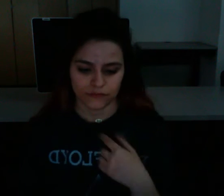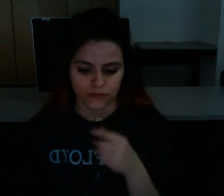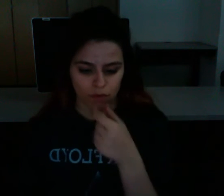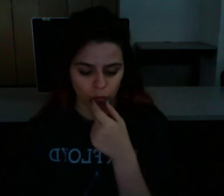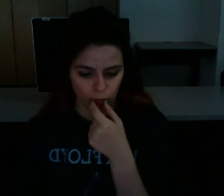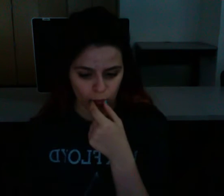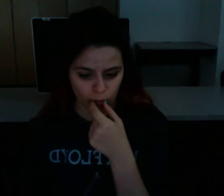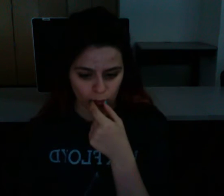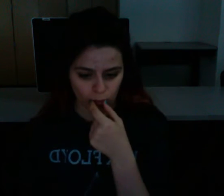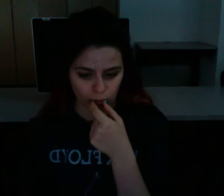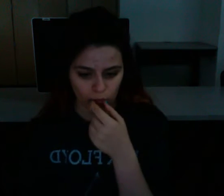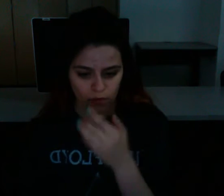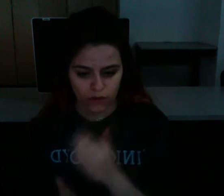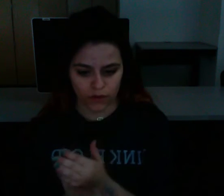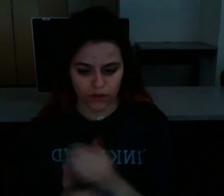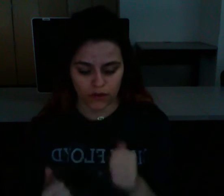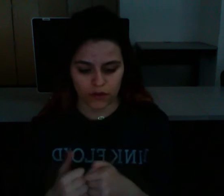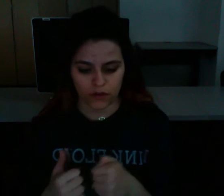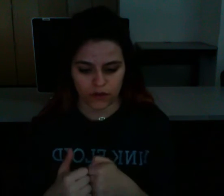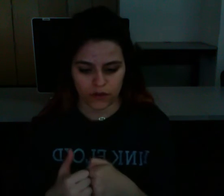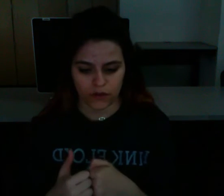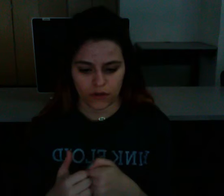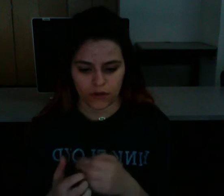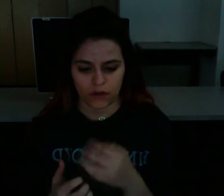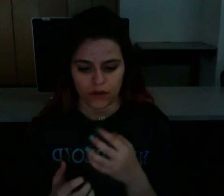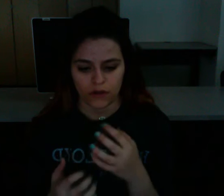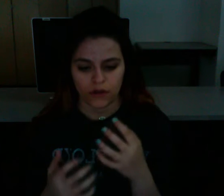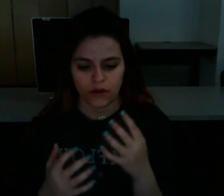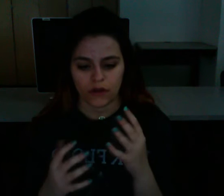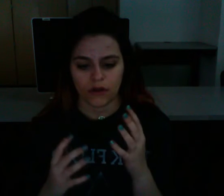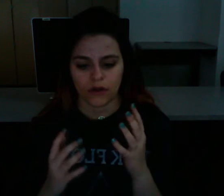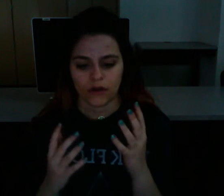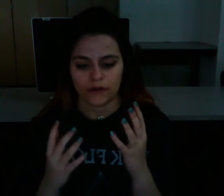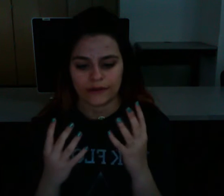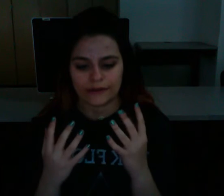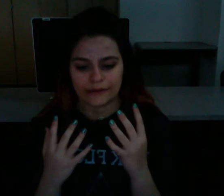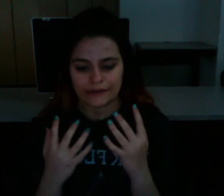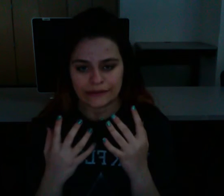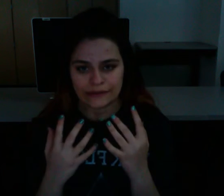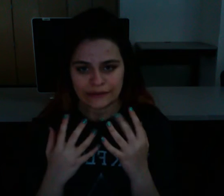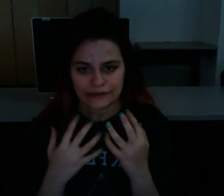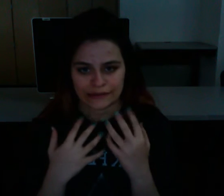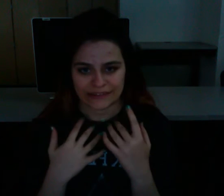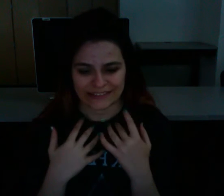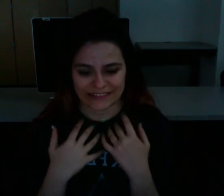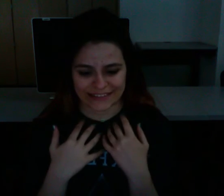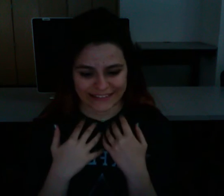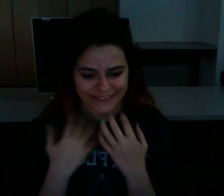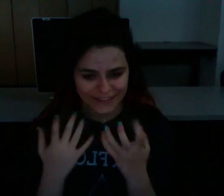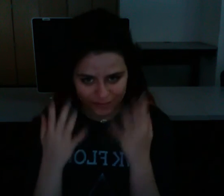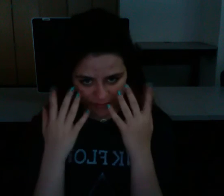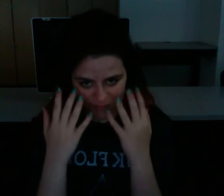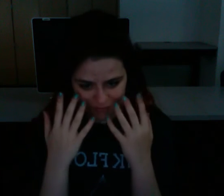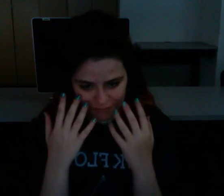Pathfinder, Trap, and again there are those ellipses, which tells me that I've got something else coming up. Now I can set my